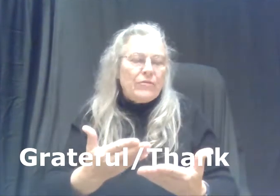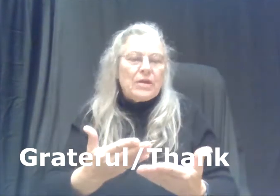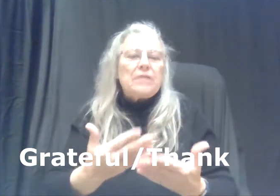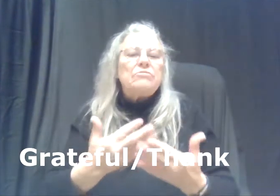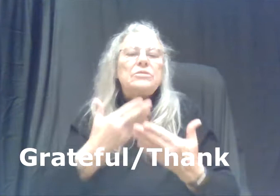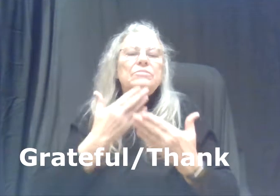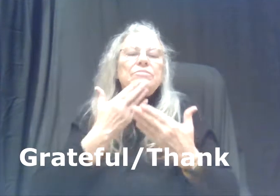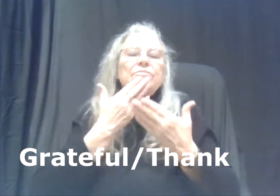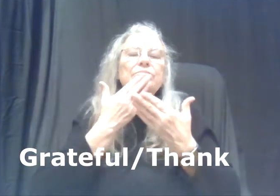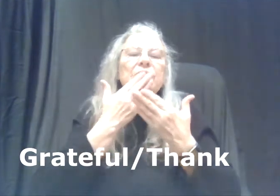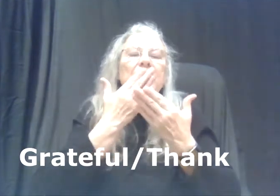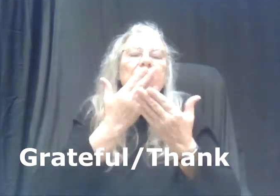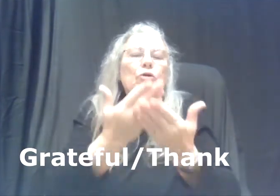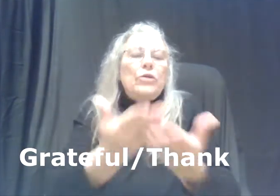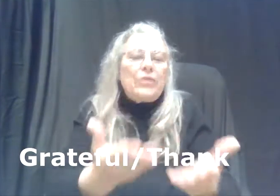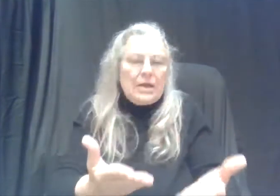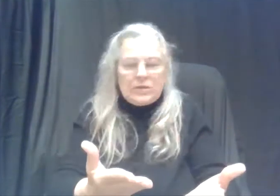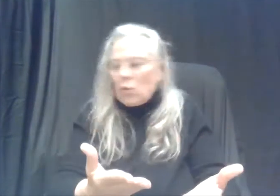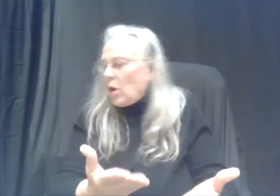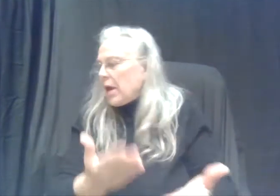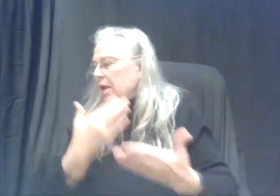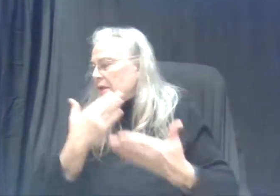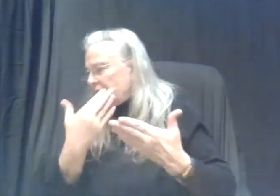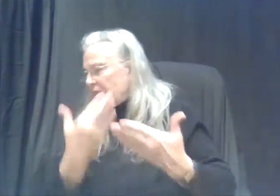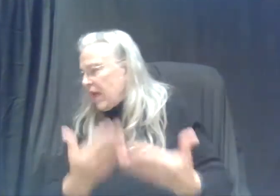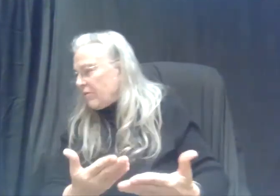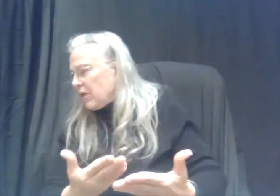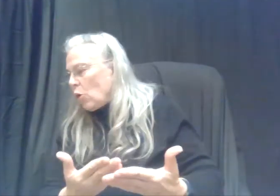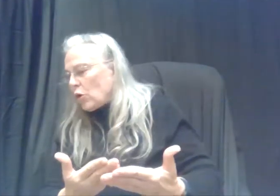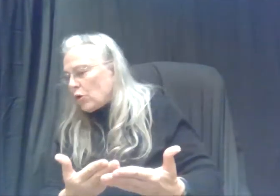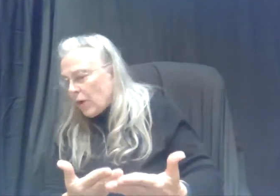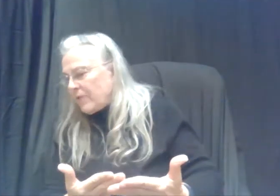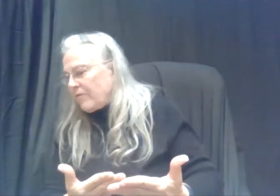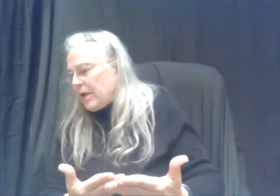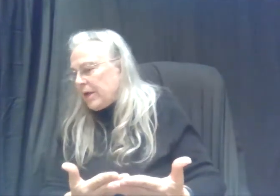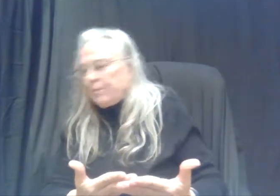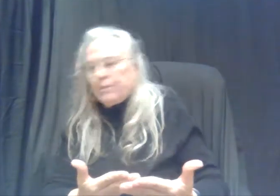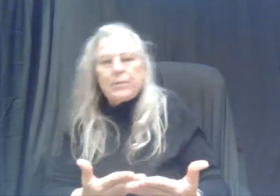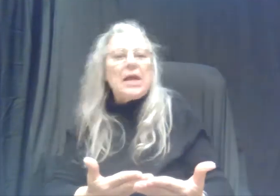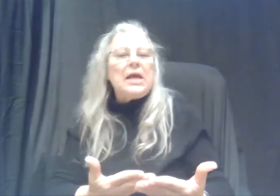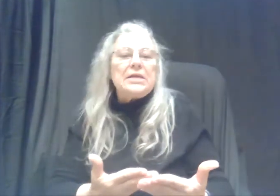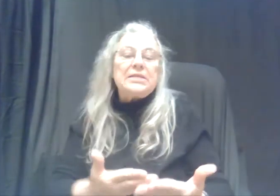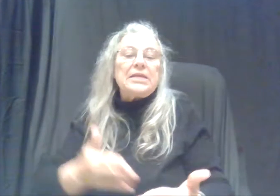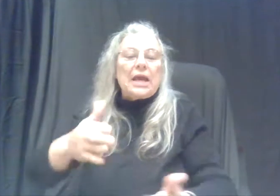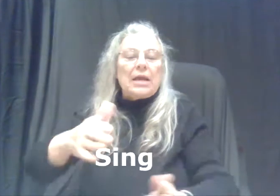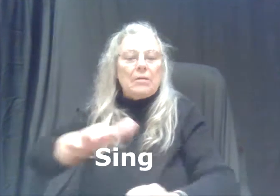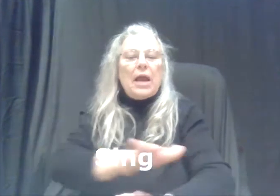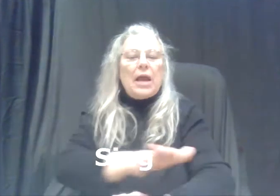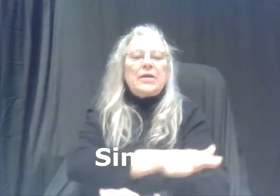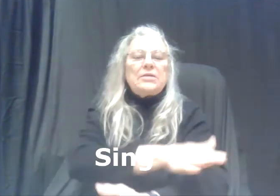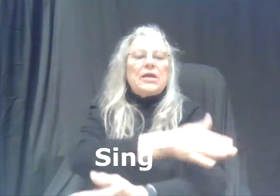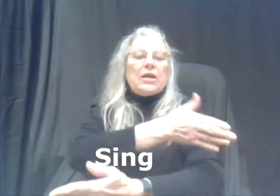Just give the good things away, thankfully or gratefully. Sing, and that's like you see